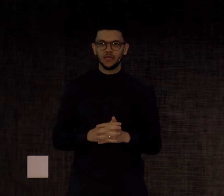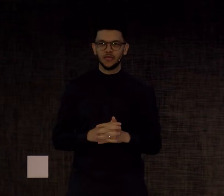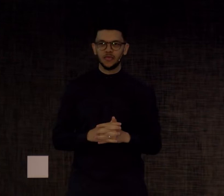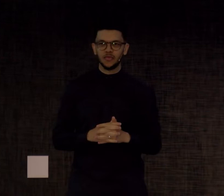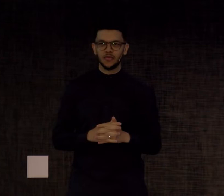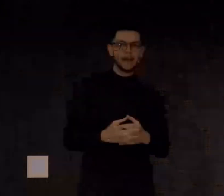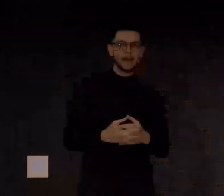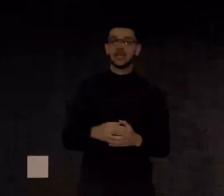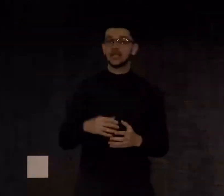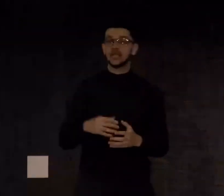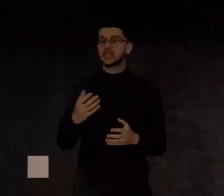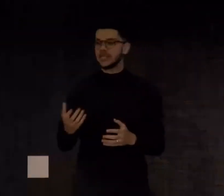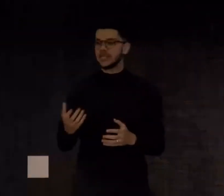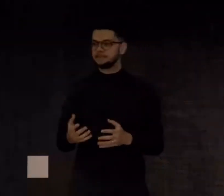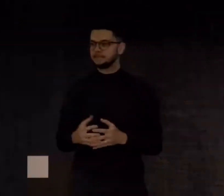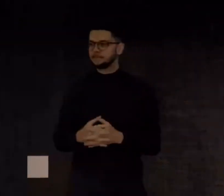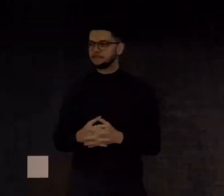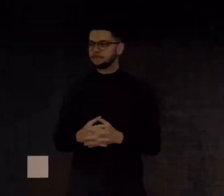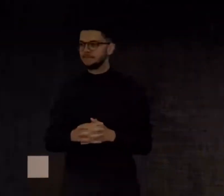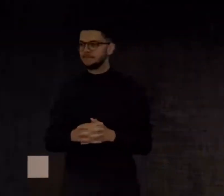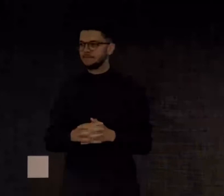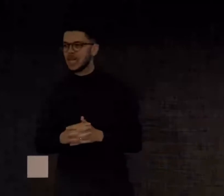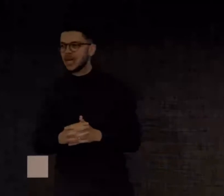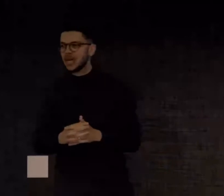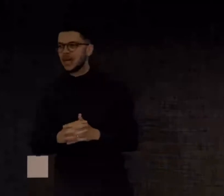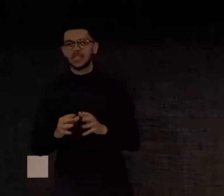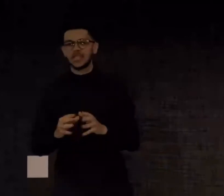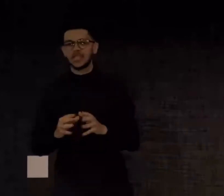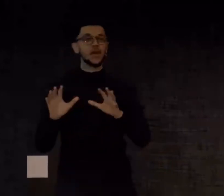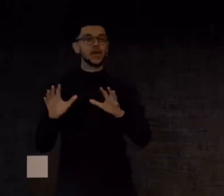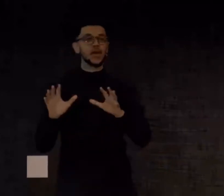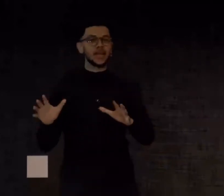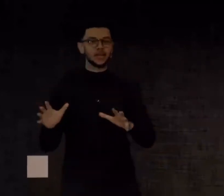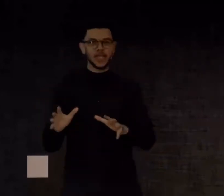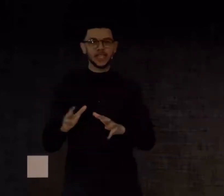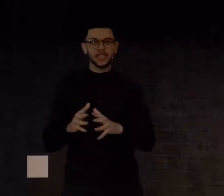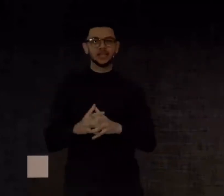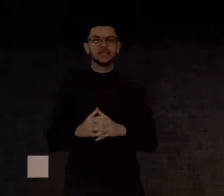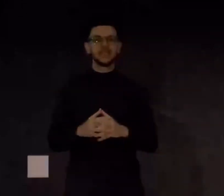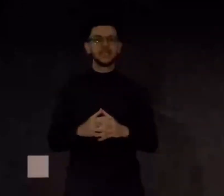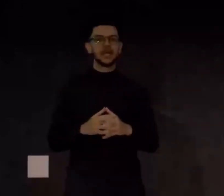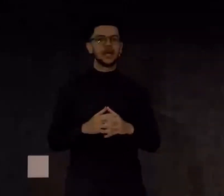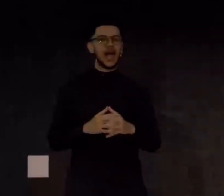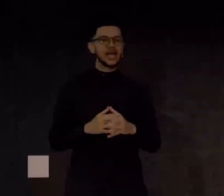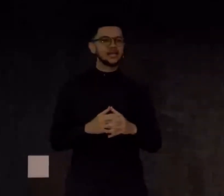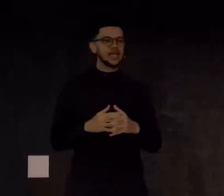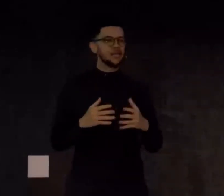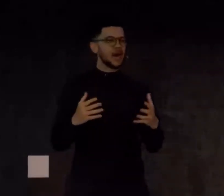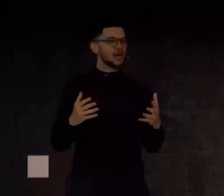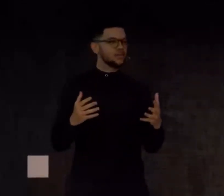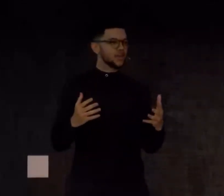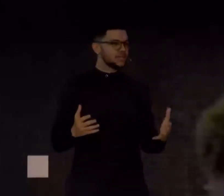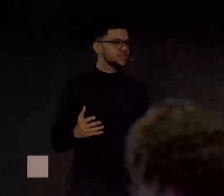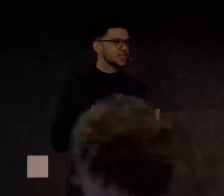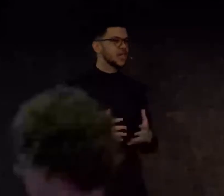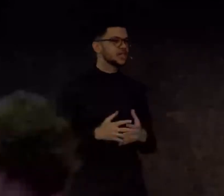and philosopher Aldous Huxley. Now, there's a lot going on in that quotation, and in